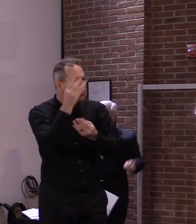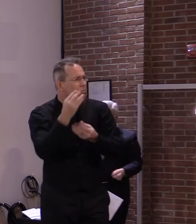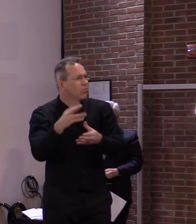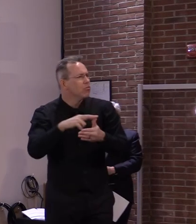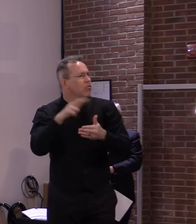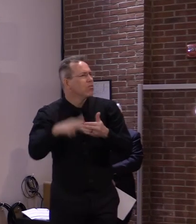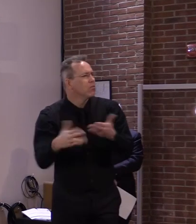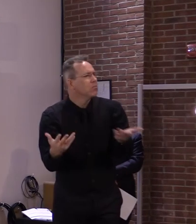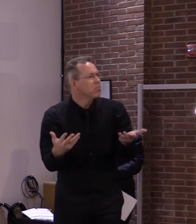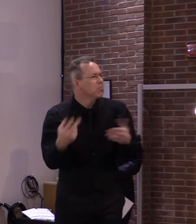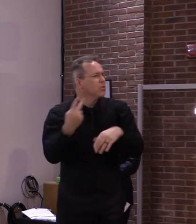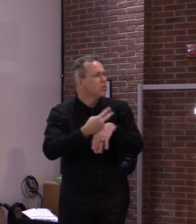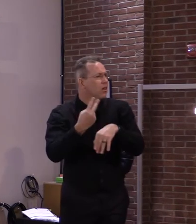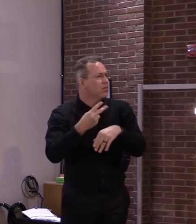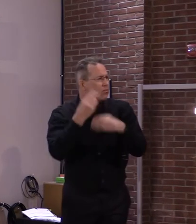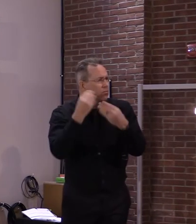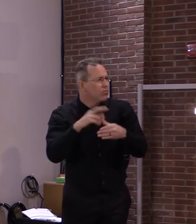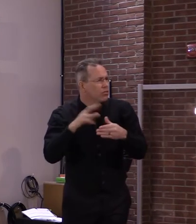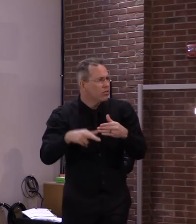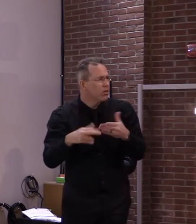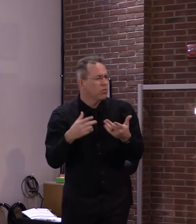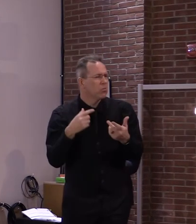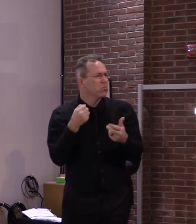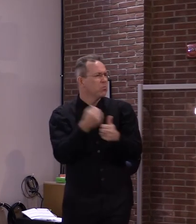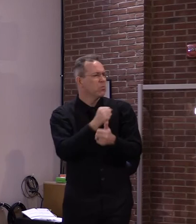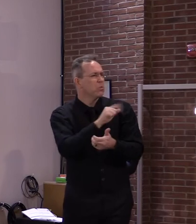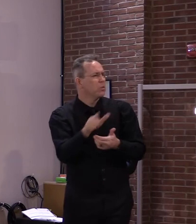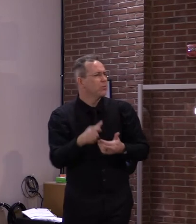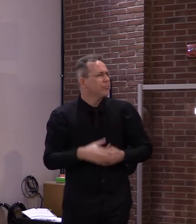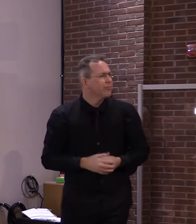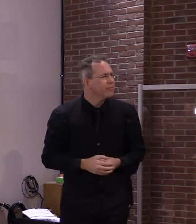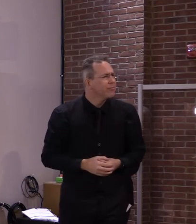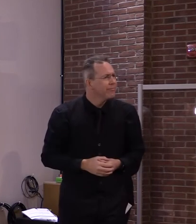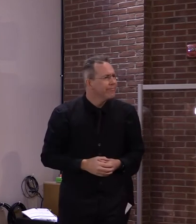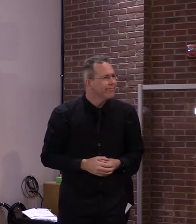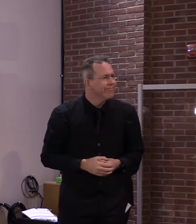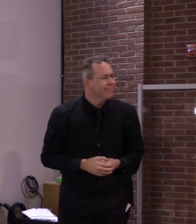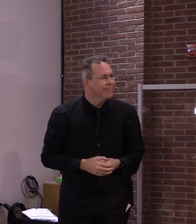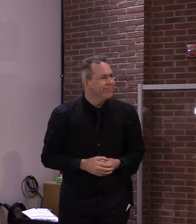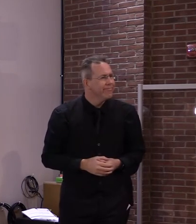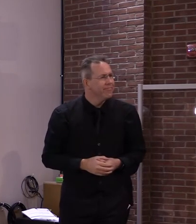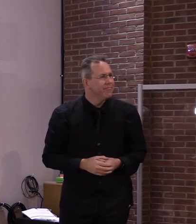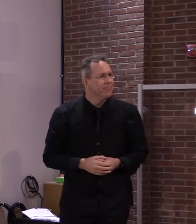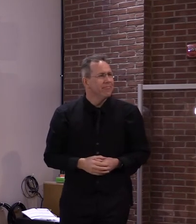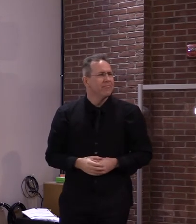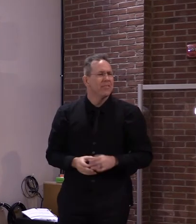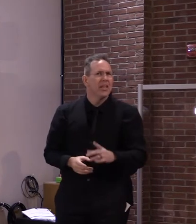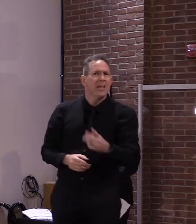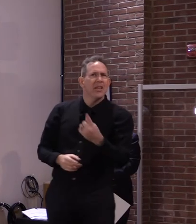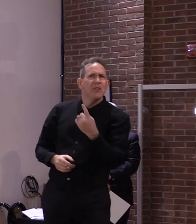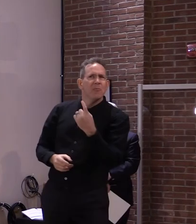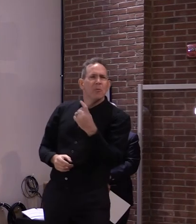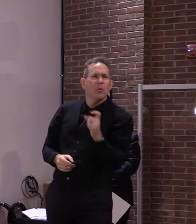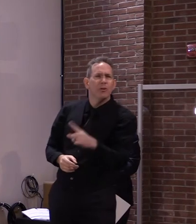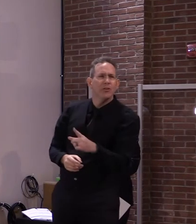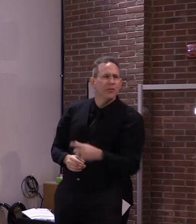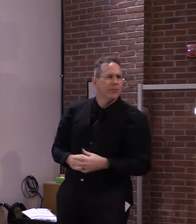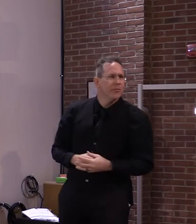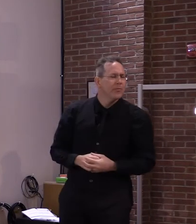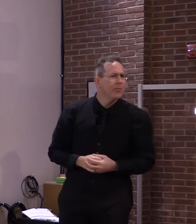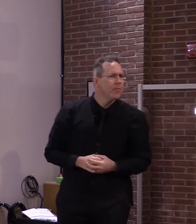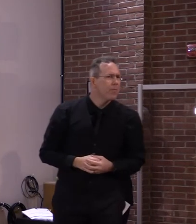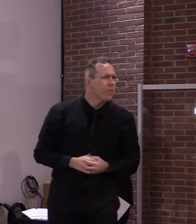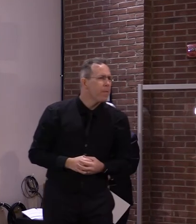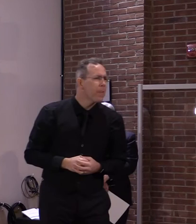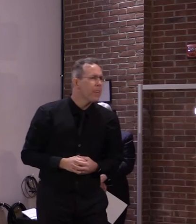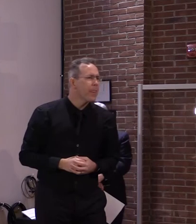broad in the audience it covered uh one more something for my question uh perhaps for secretary smith uh you